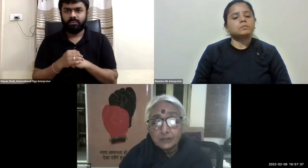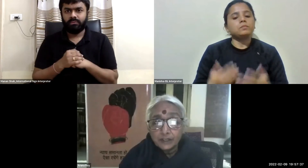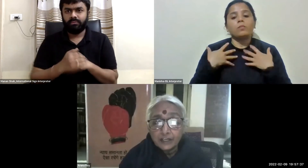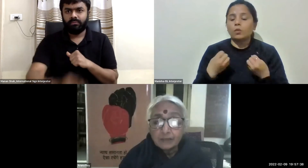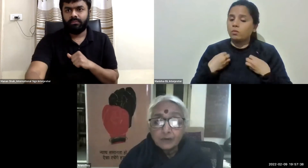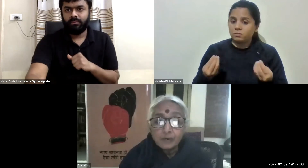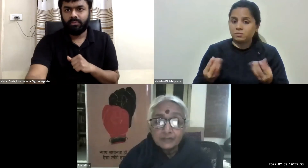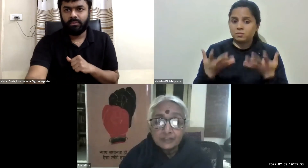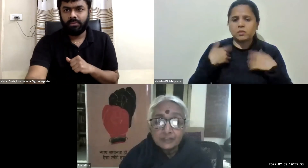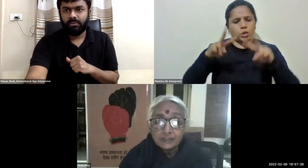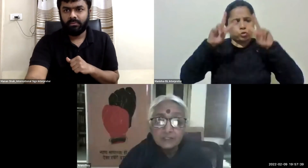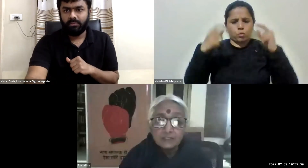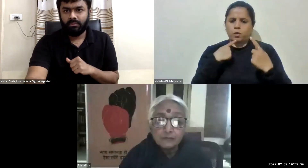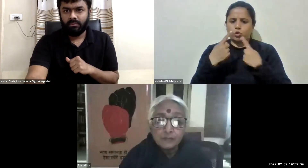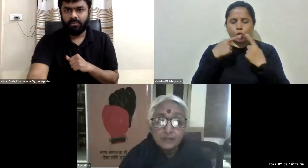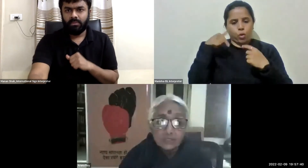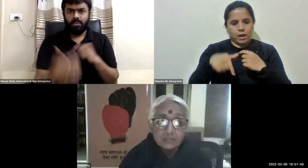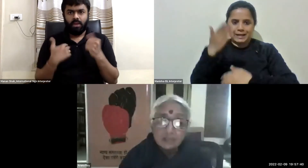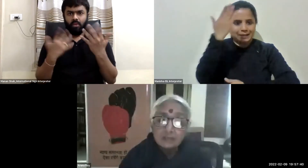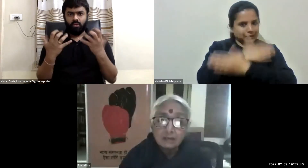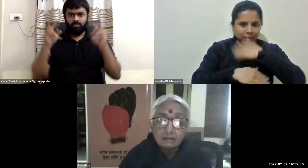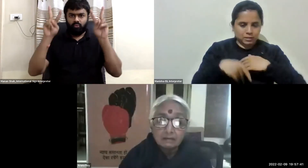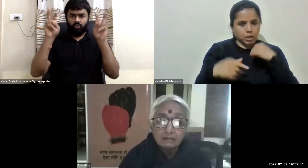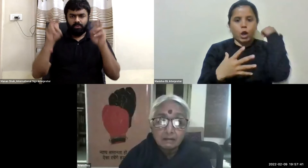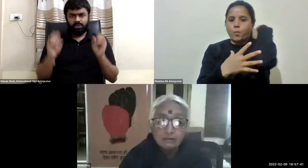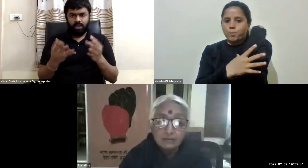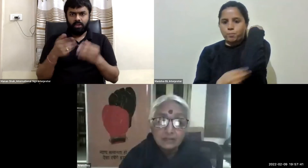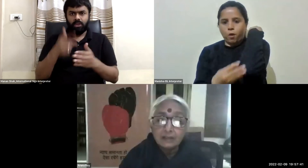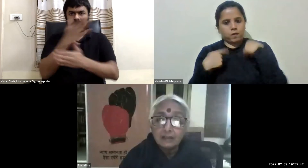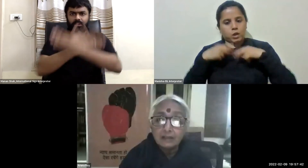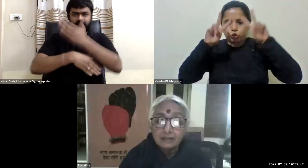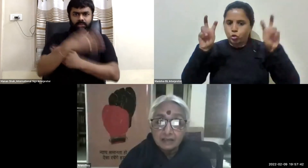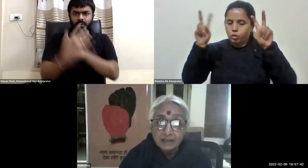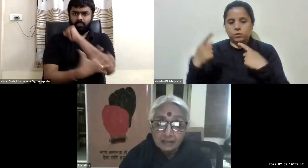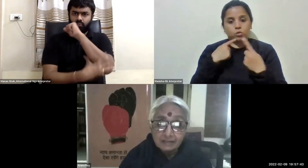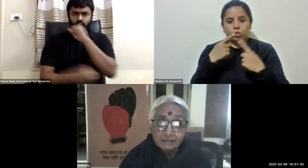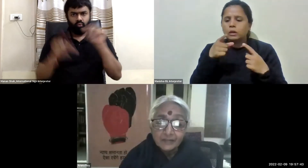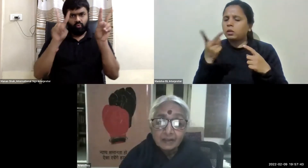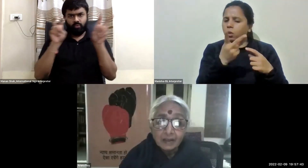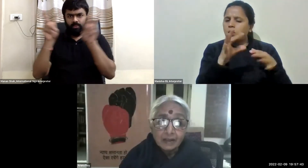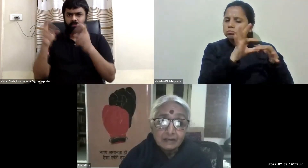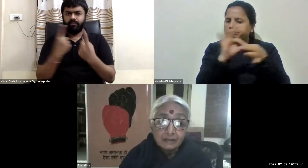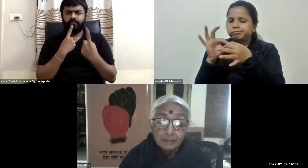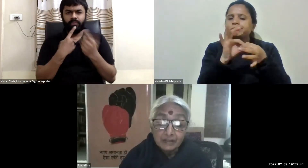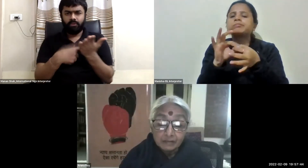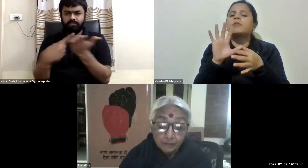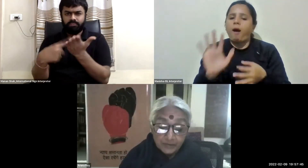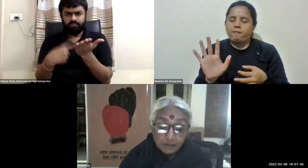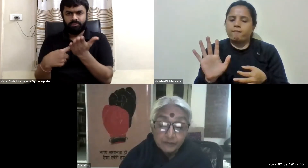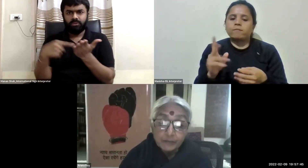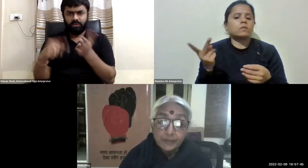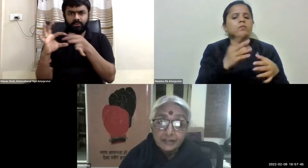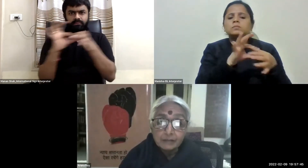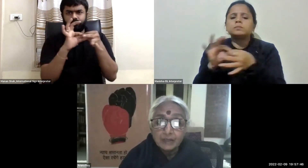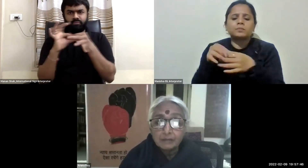today we are talking about poverty and disability. For me, these things are intrinsically interlinked. And in the